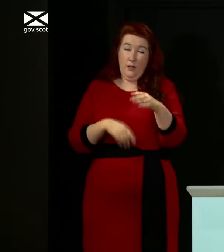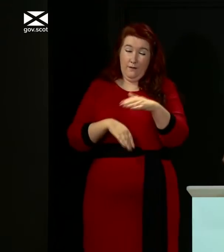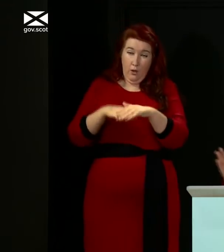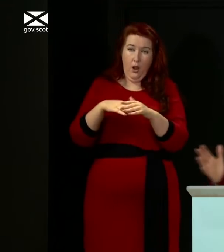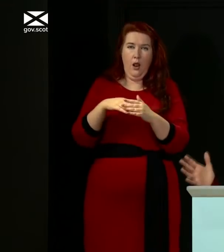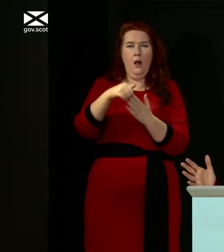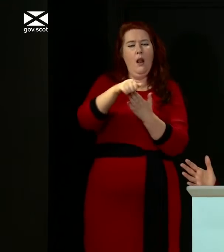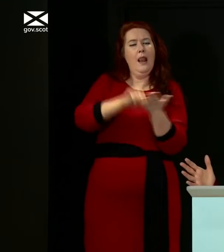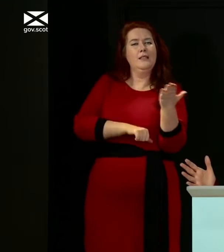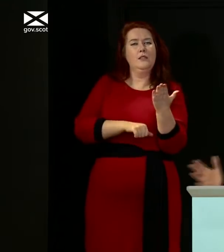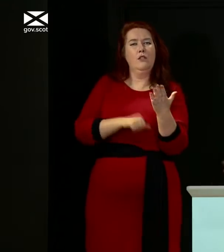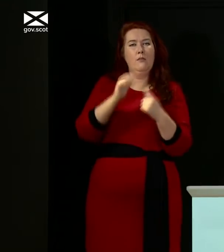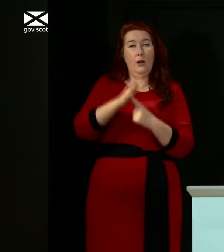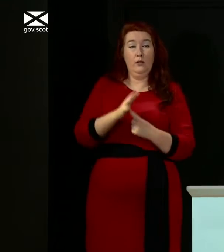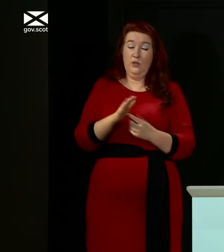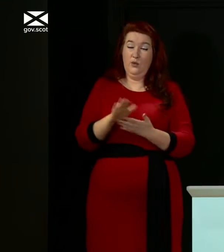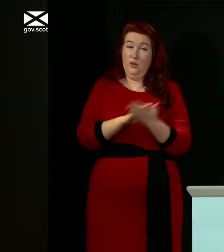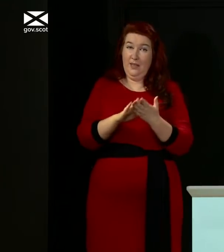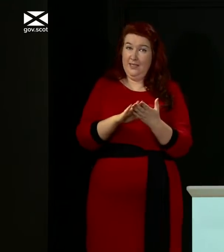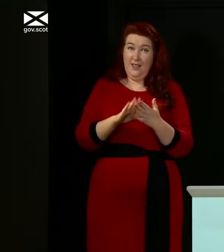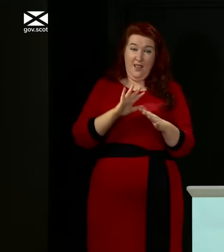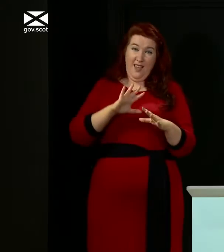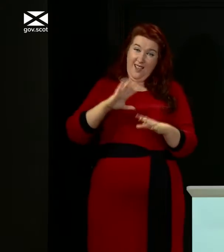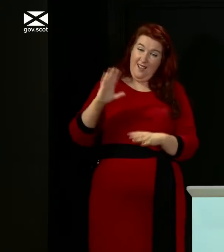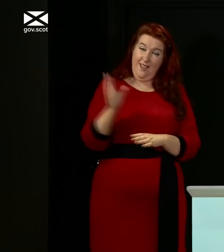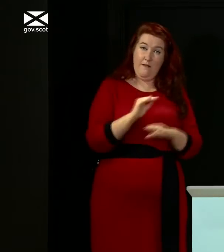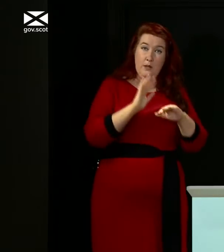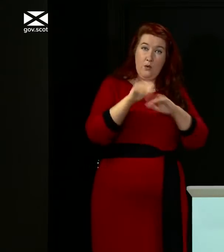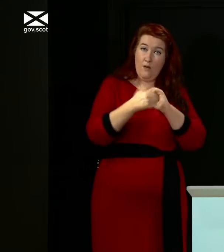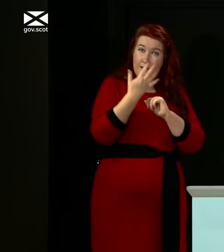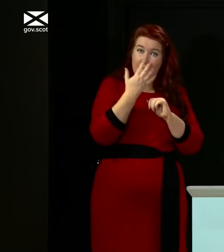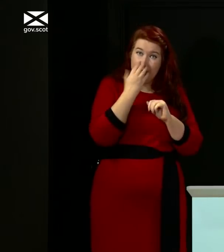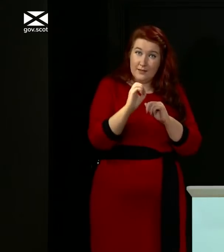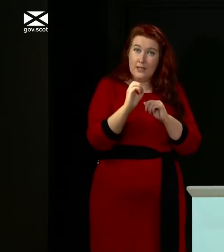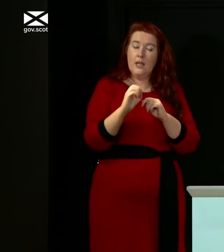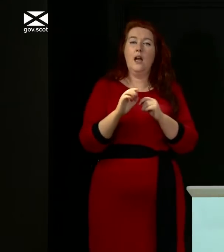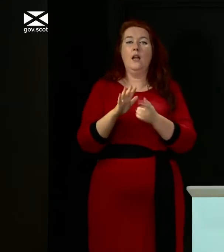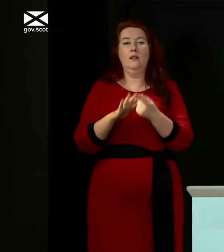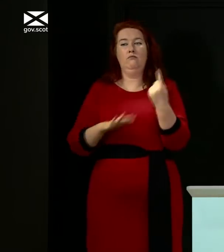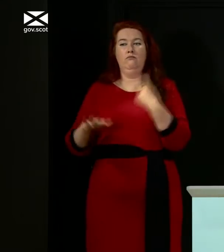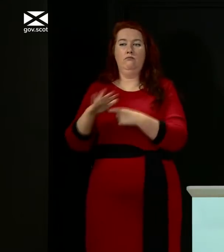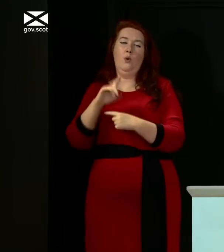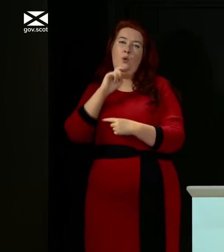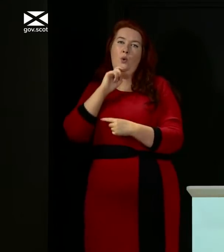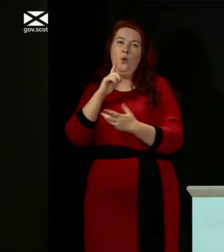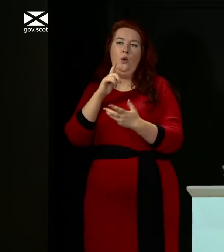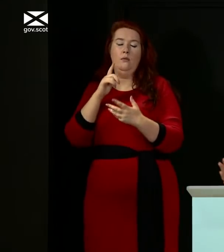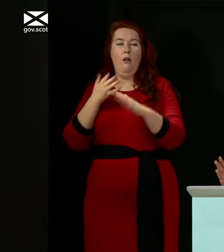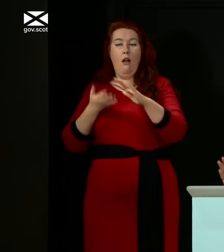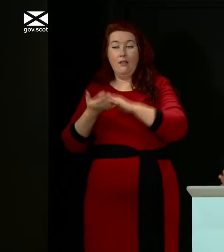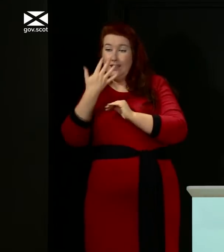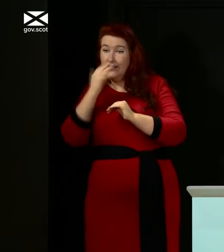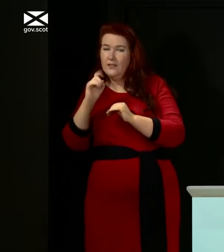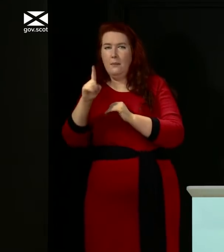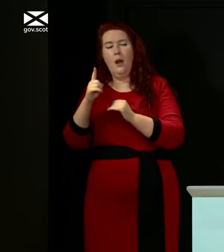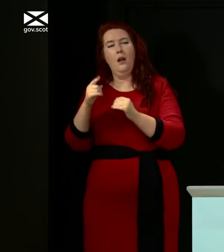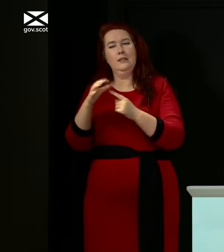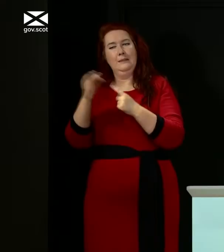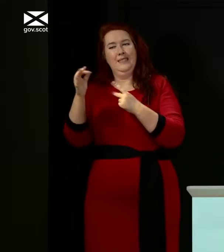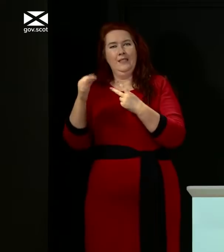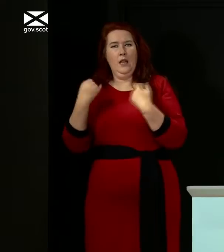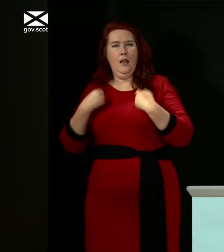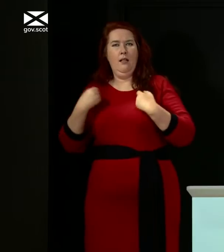list. So in summary, everybody above 50 and people younger than that with specific health conditions. Now, I hope